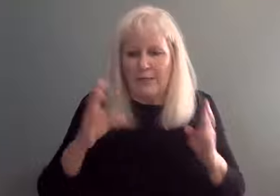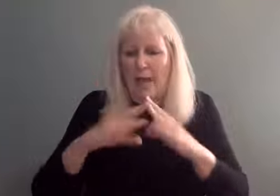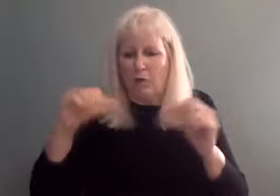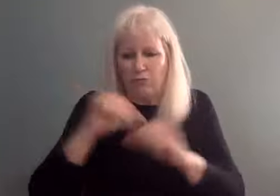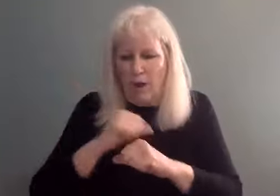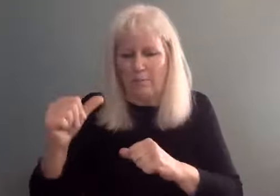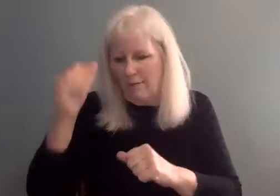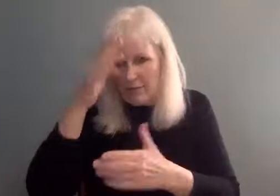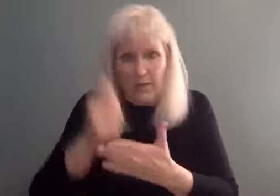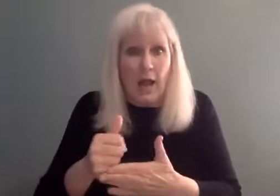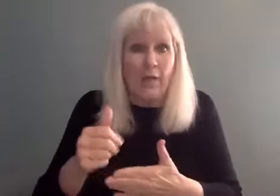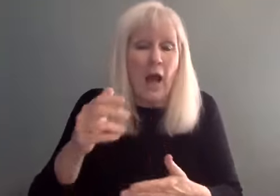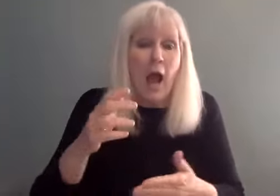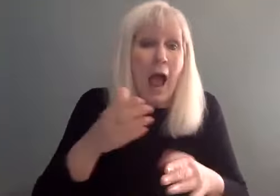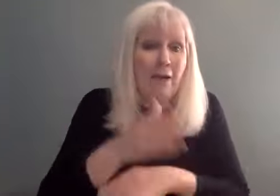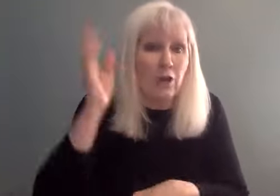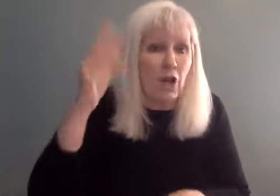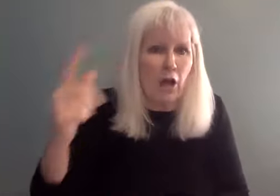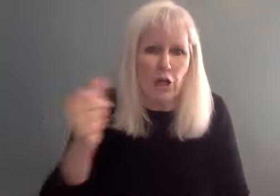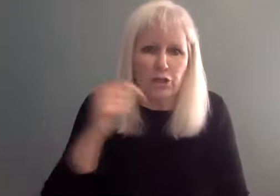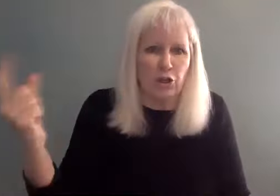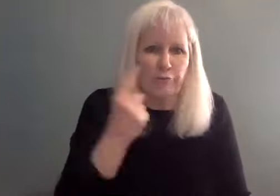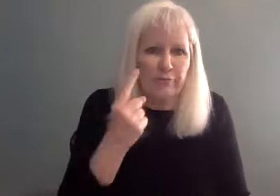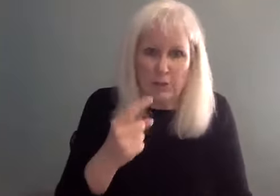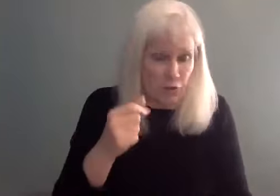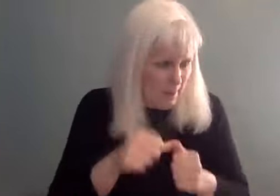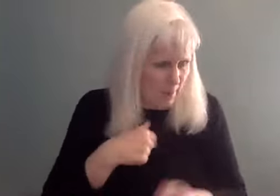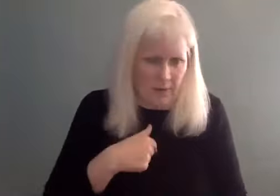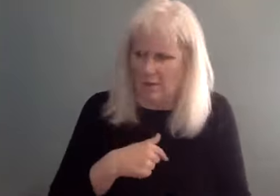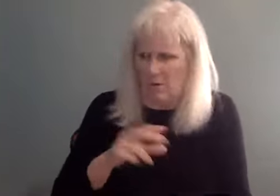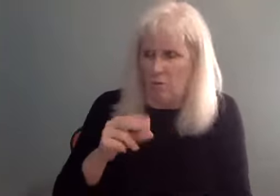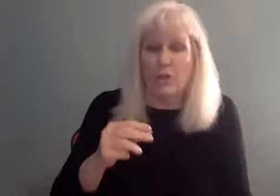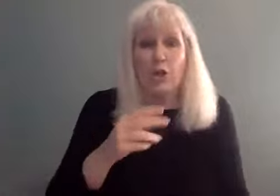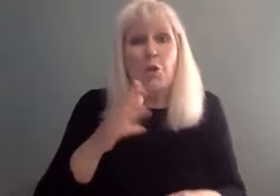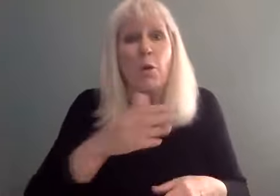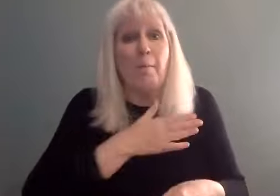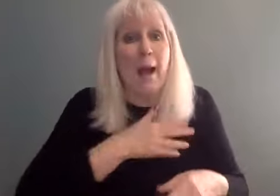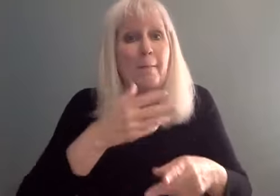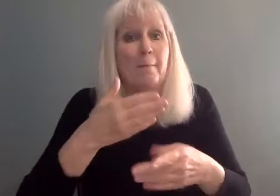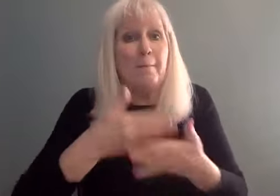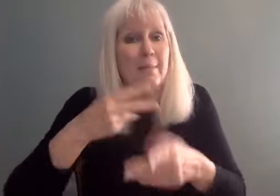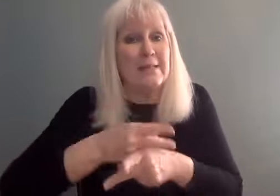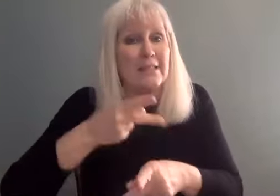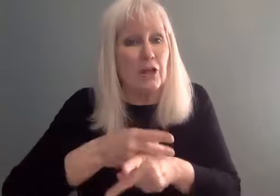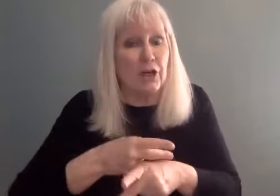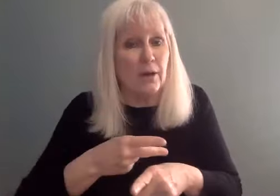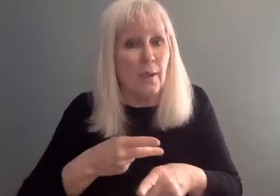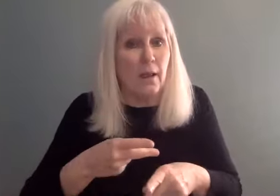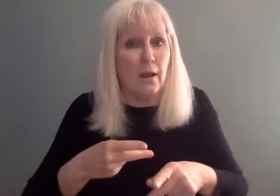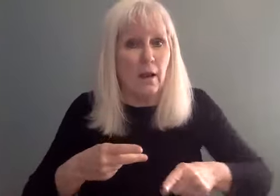do you recognize me? And I said, no. She said, you babysat me. I said, oh yeah. She told me your name. I said, oh my God, I smoke pot all the time. I babysat. Are you okay?